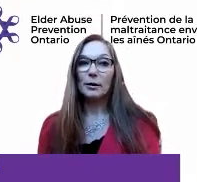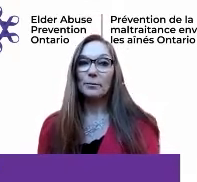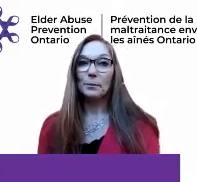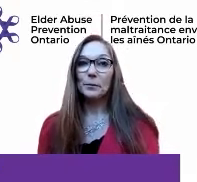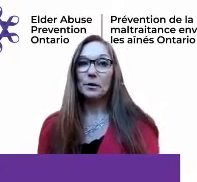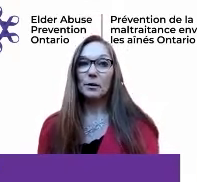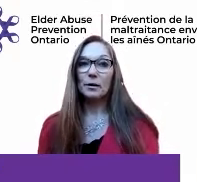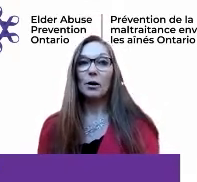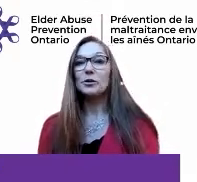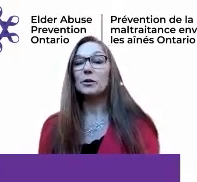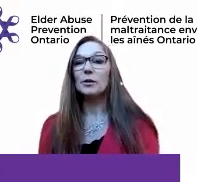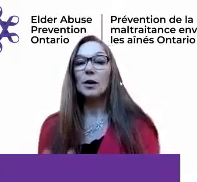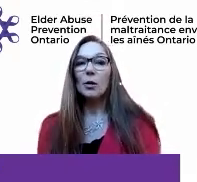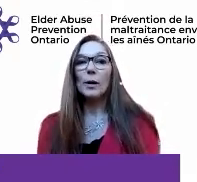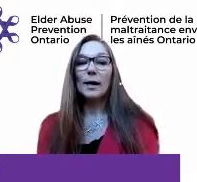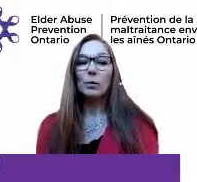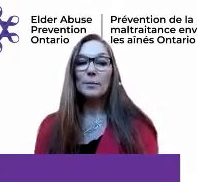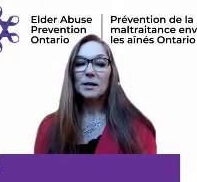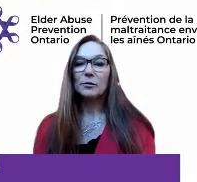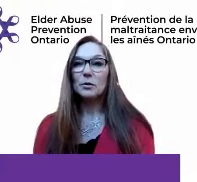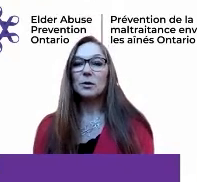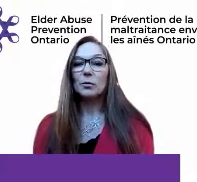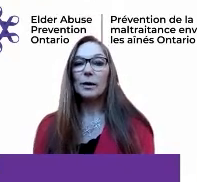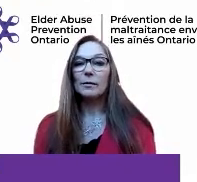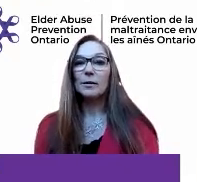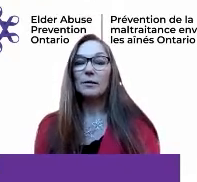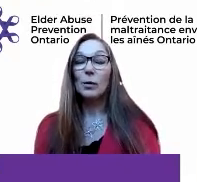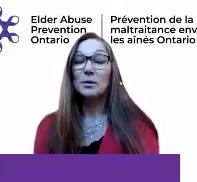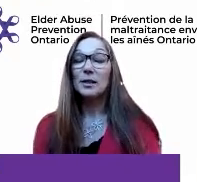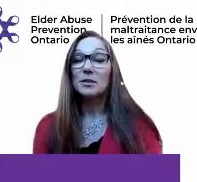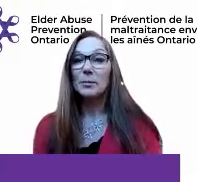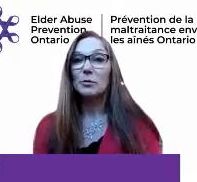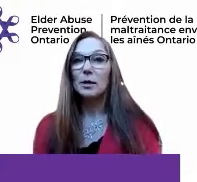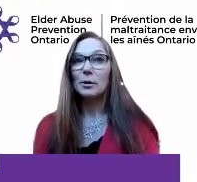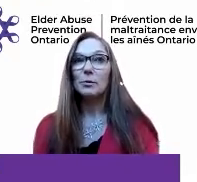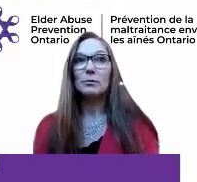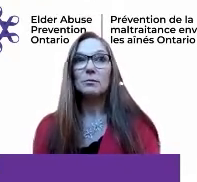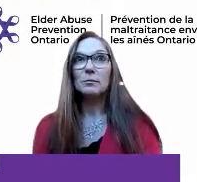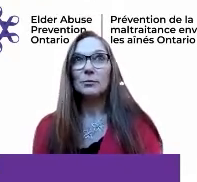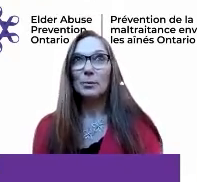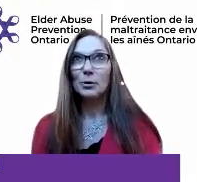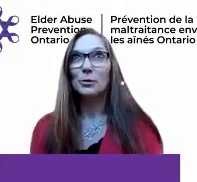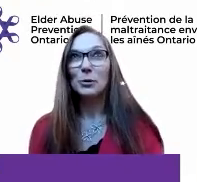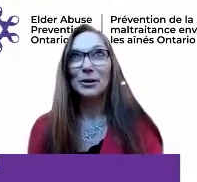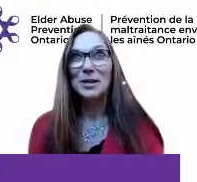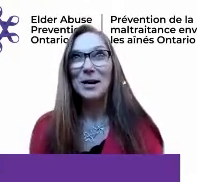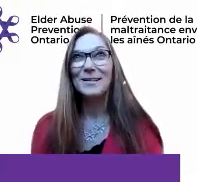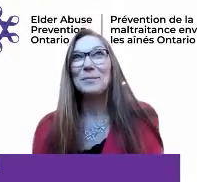for onto the WEAD website. The website is